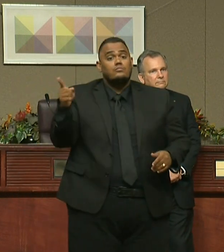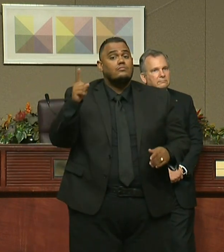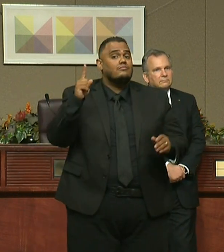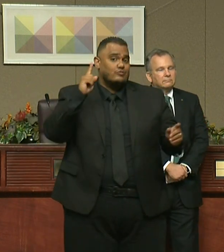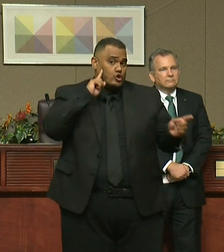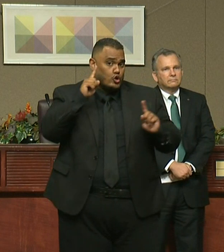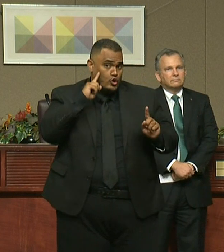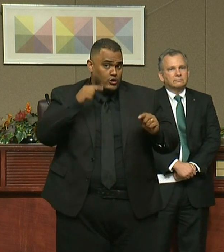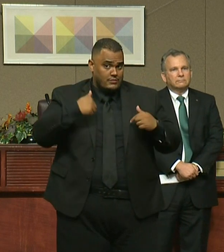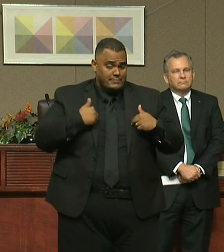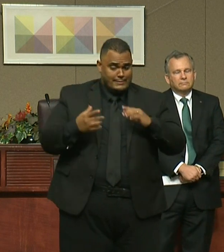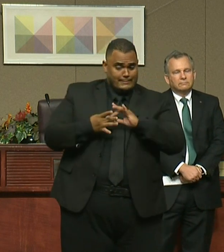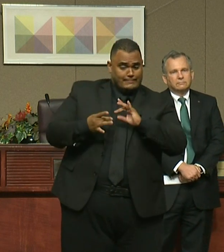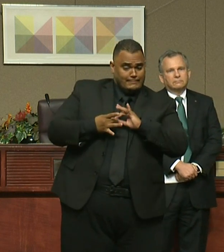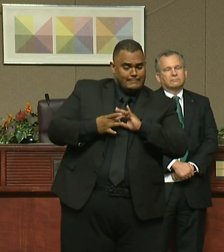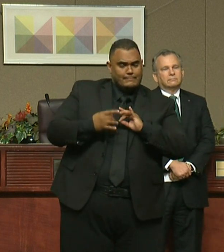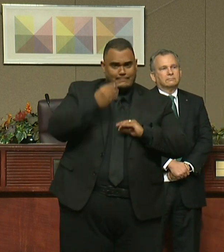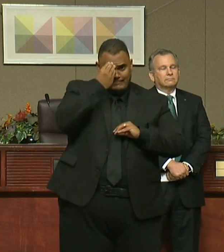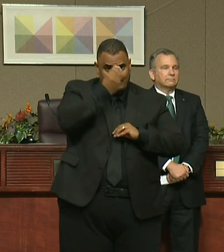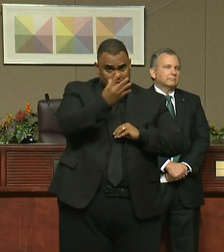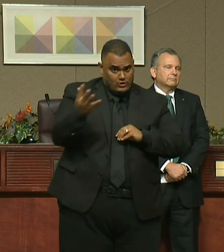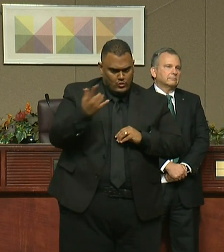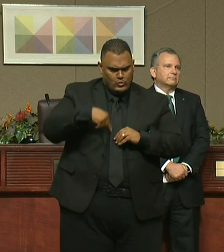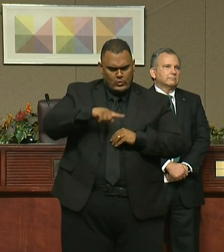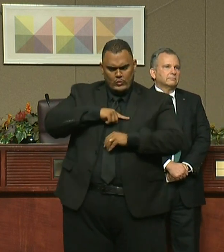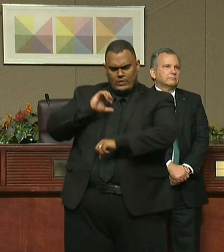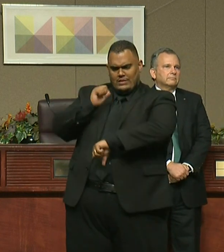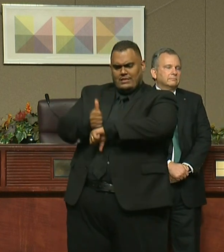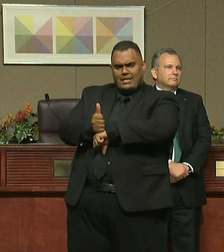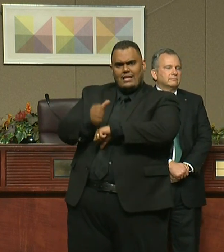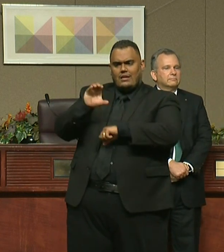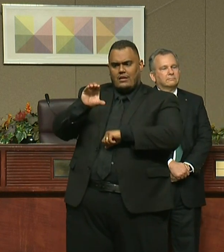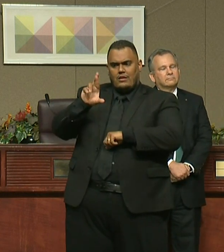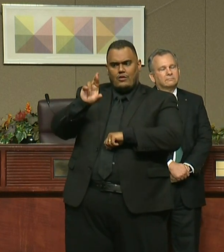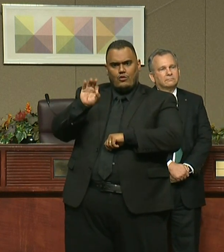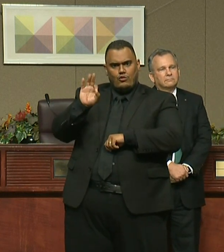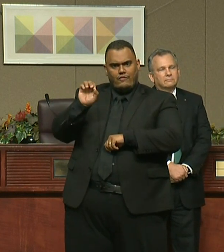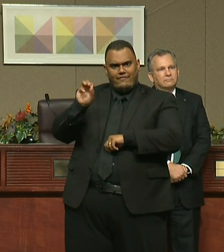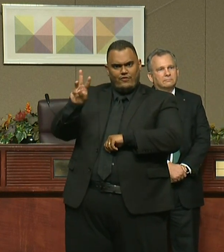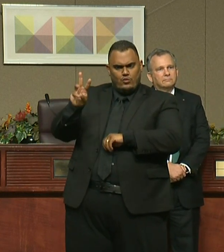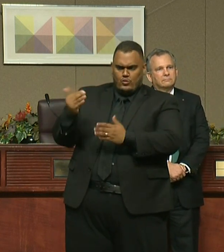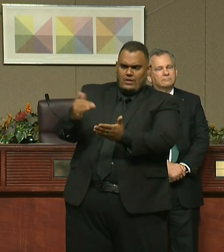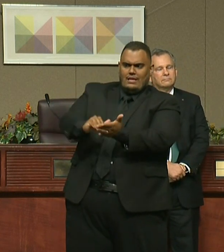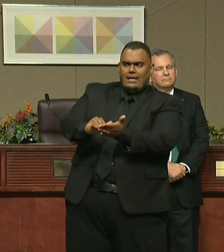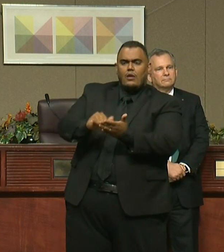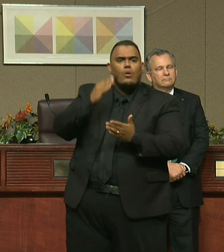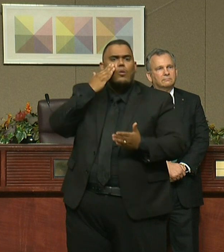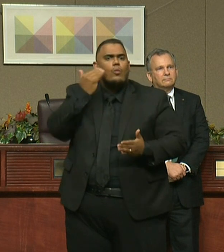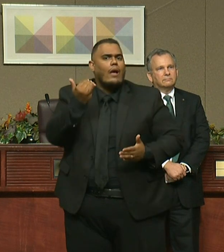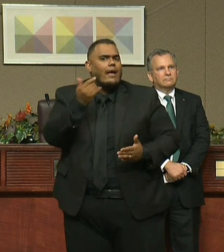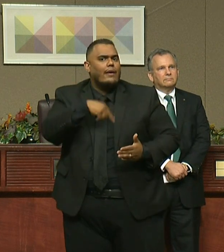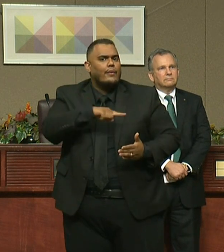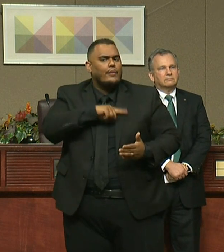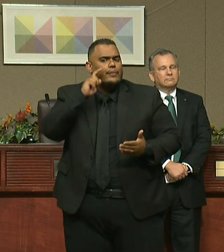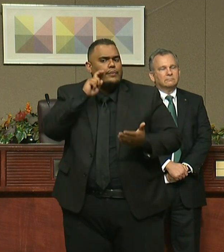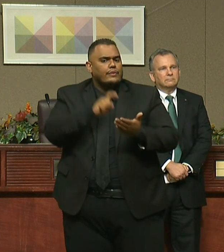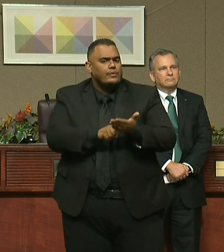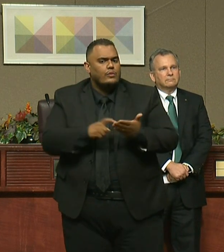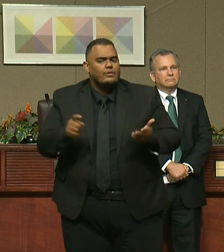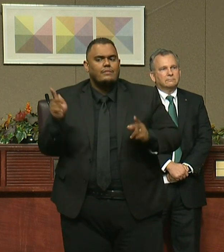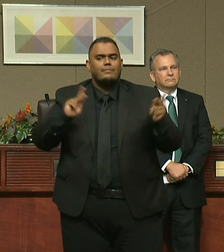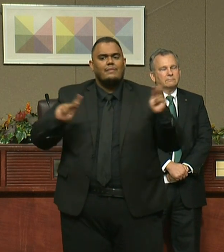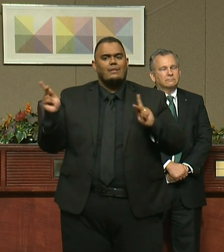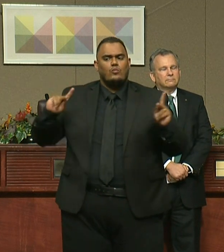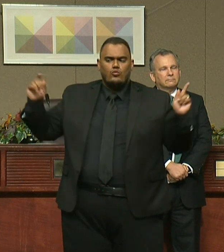instituted a curfew was because we saw individuals who were congregating in